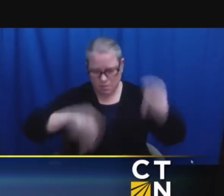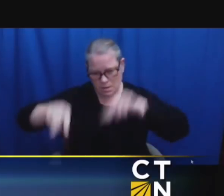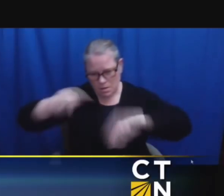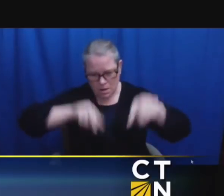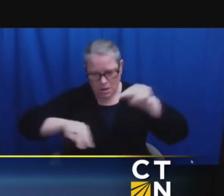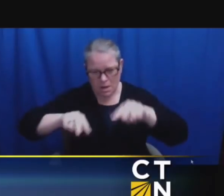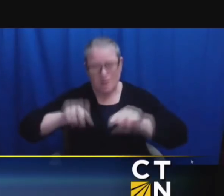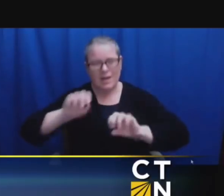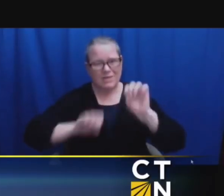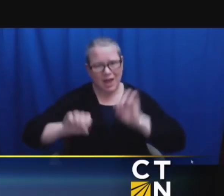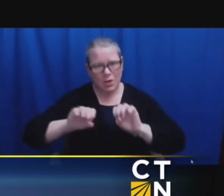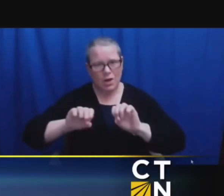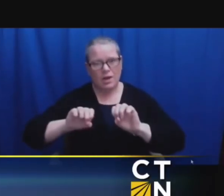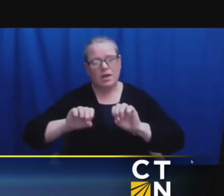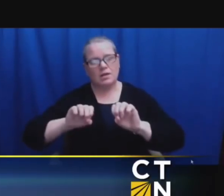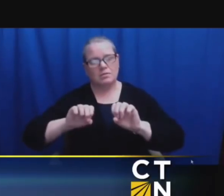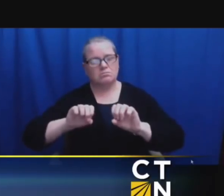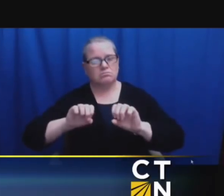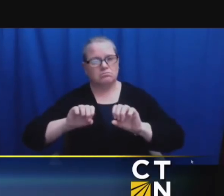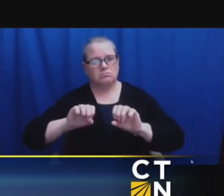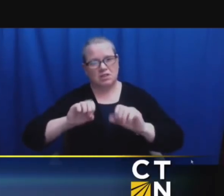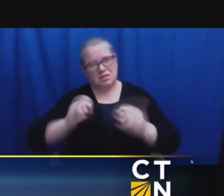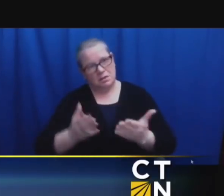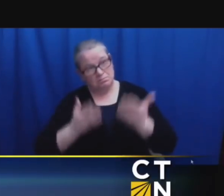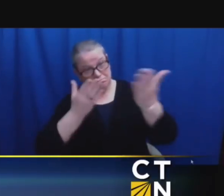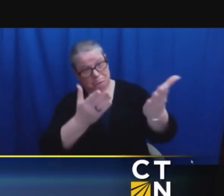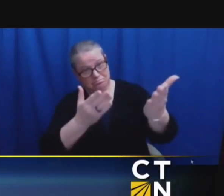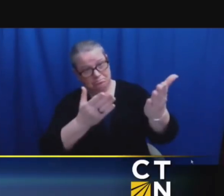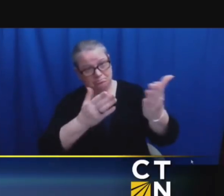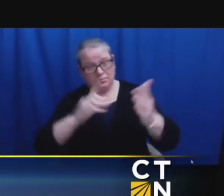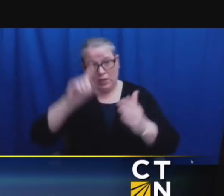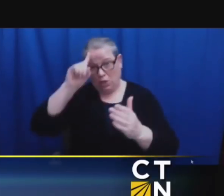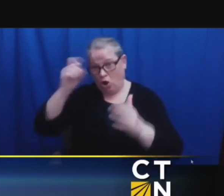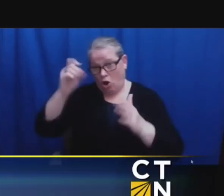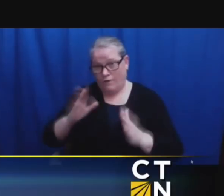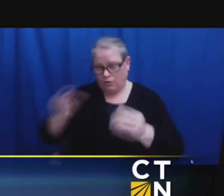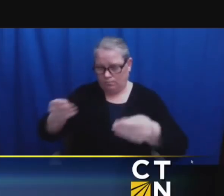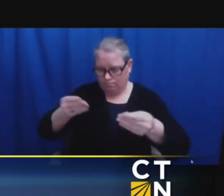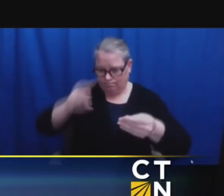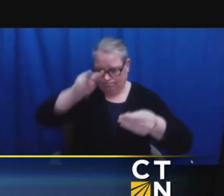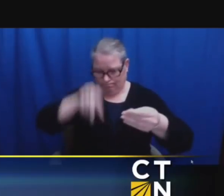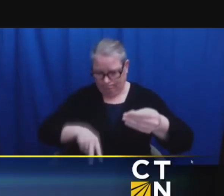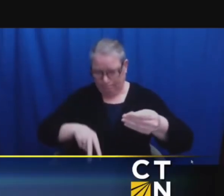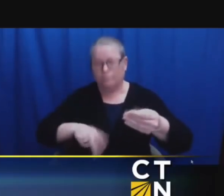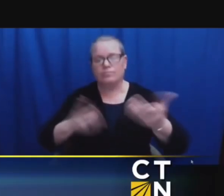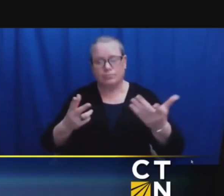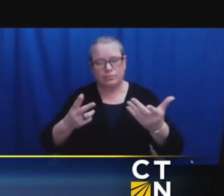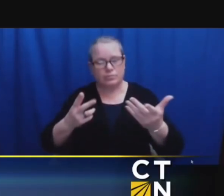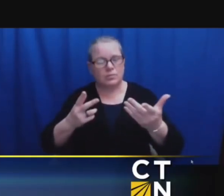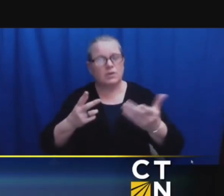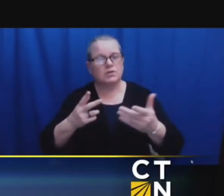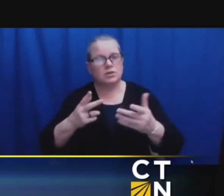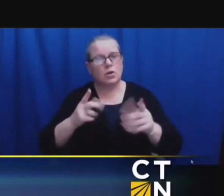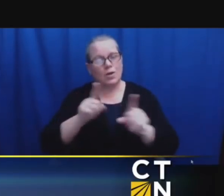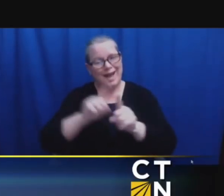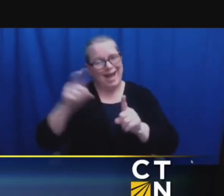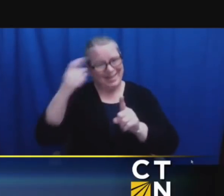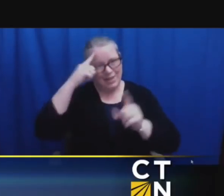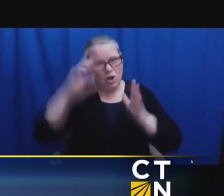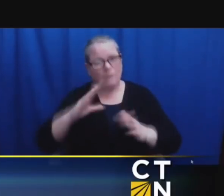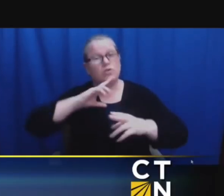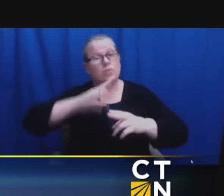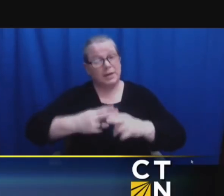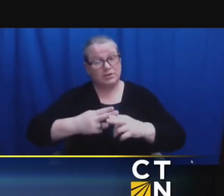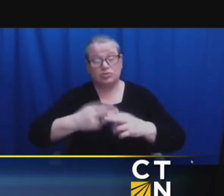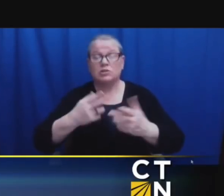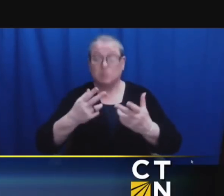governor, in addition to looking at other variables as well. As the governor stated earlier in the call, it's